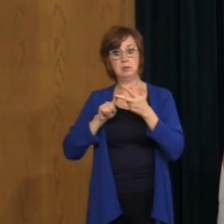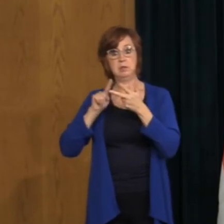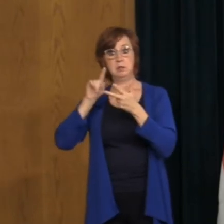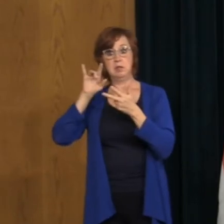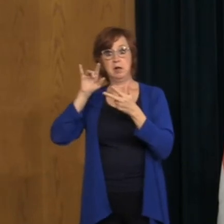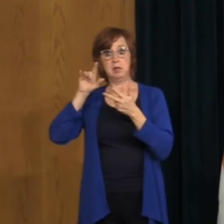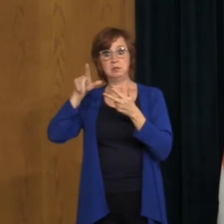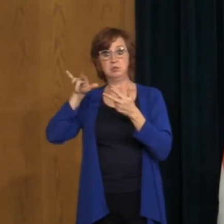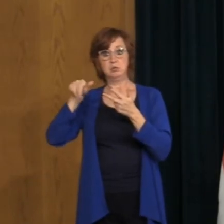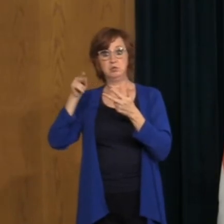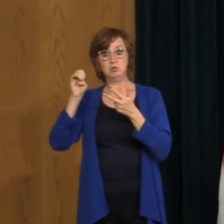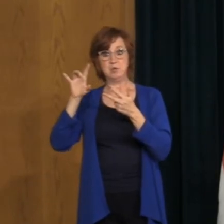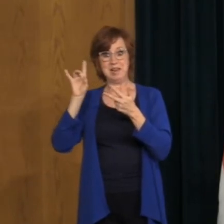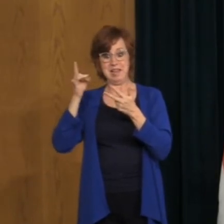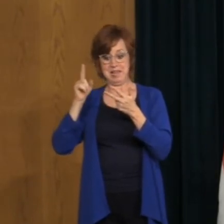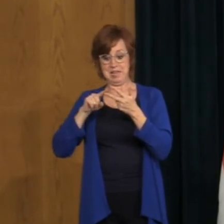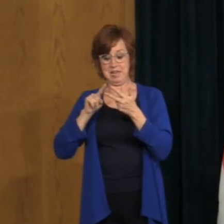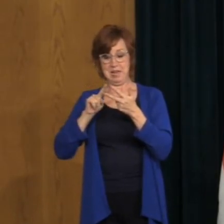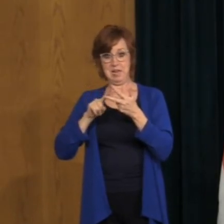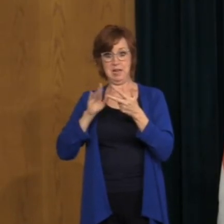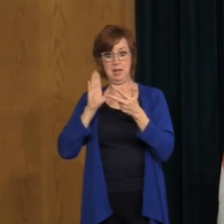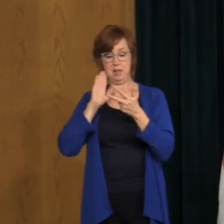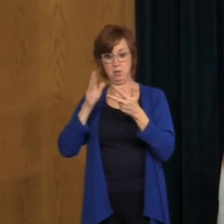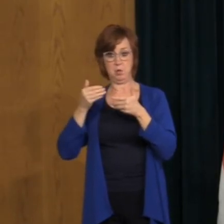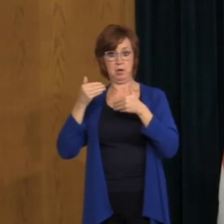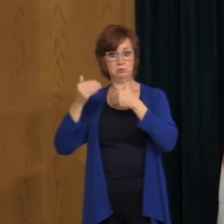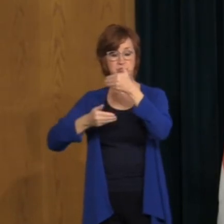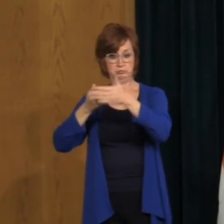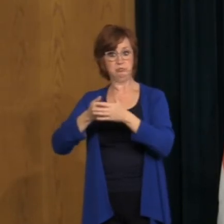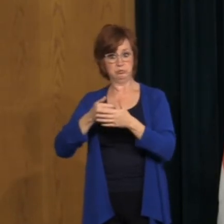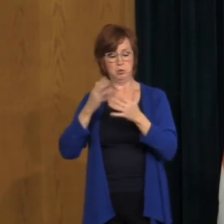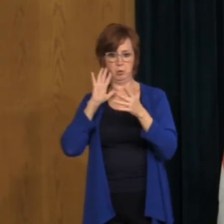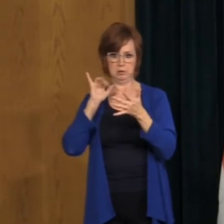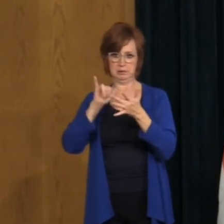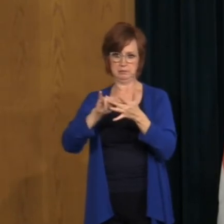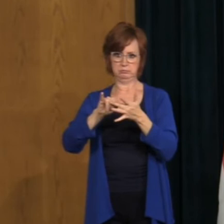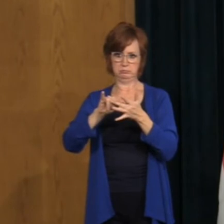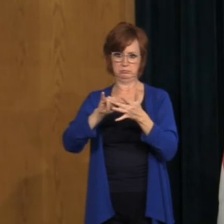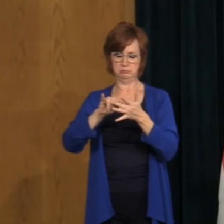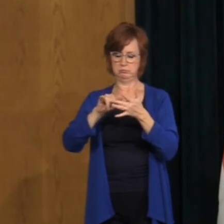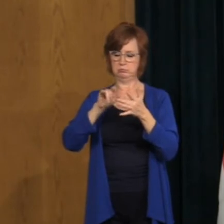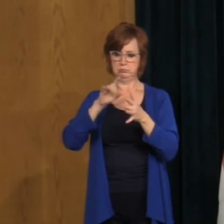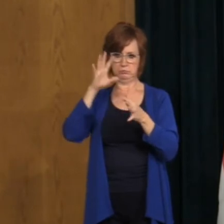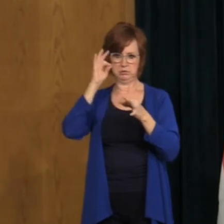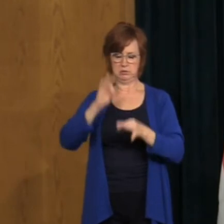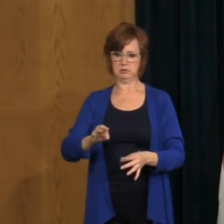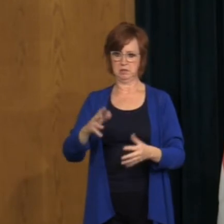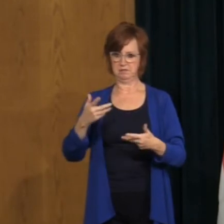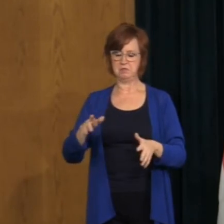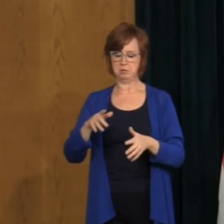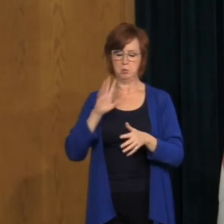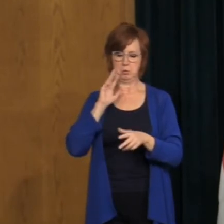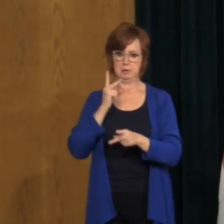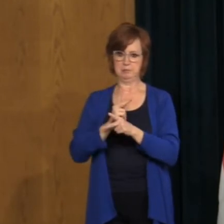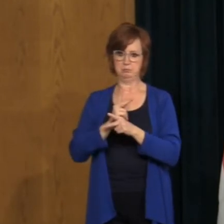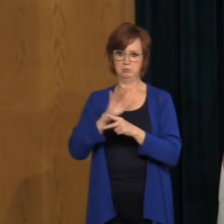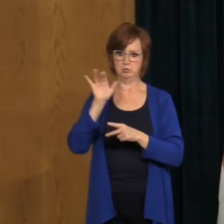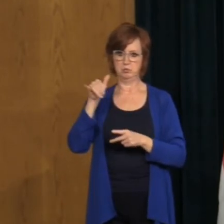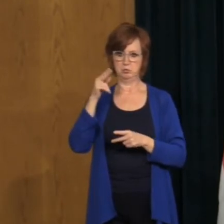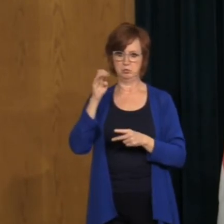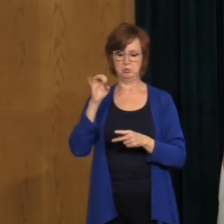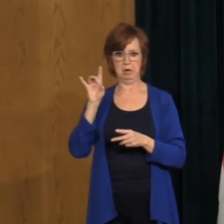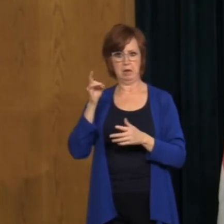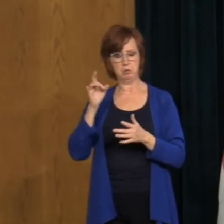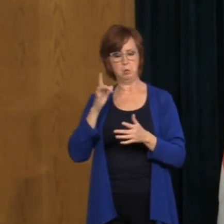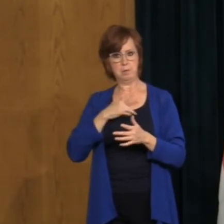alive and well, and we are very deliberately moving forward towards that date, and quite confident actually in our ability to